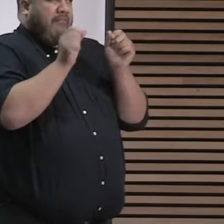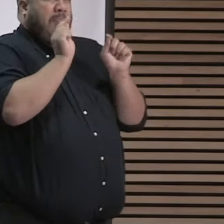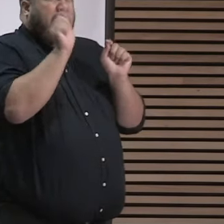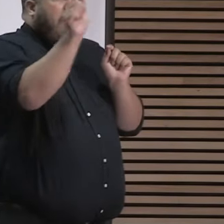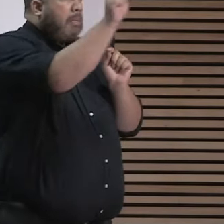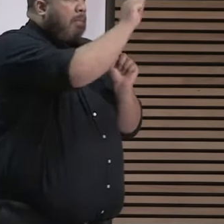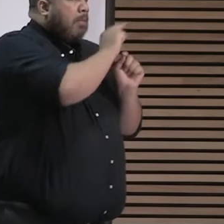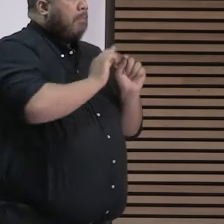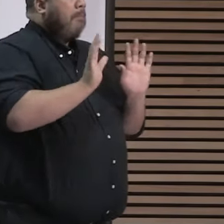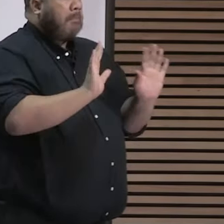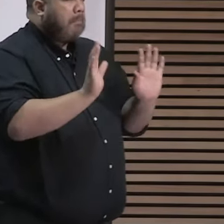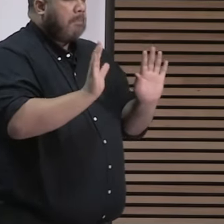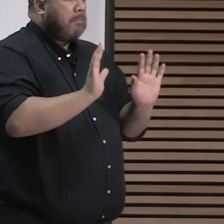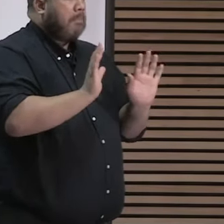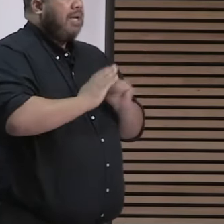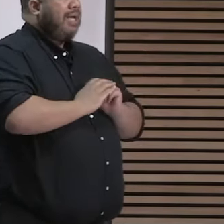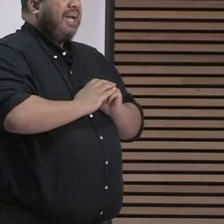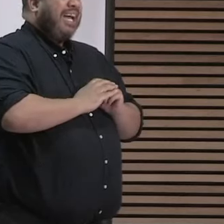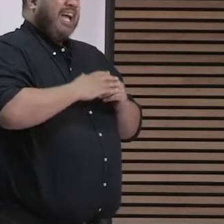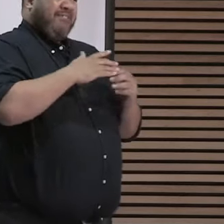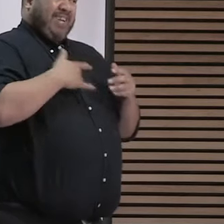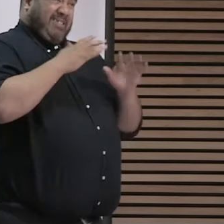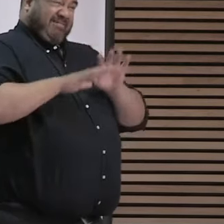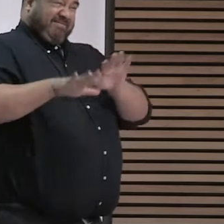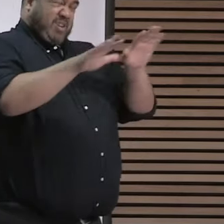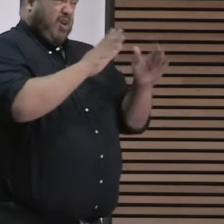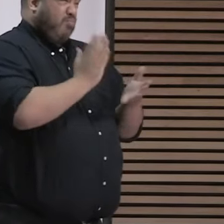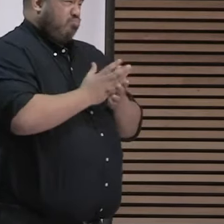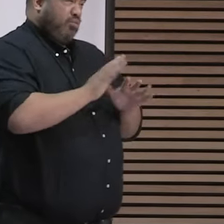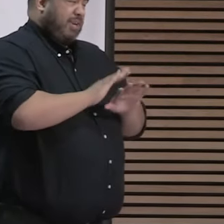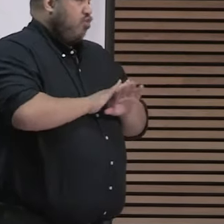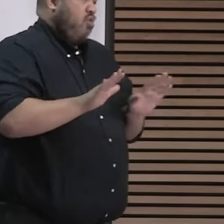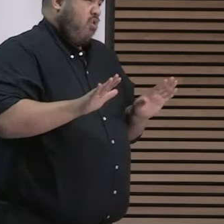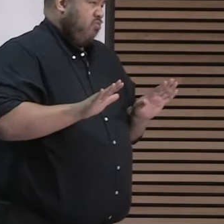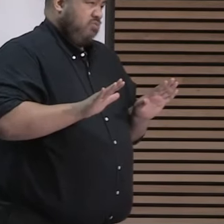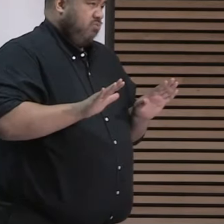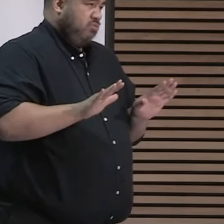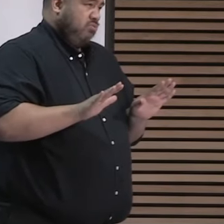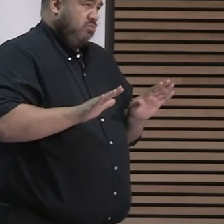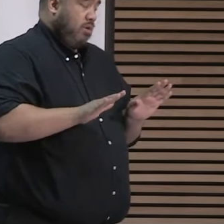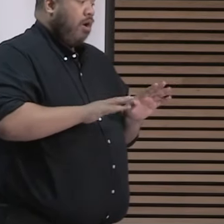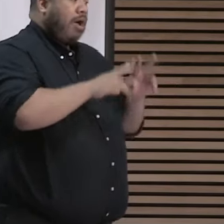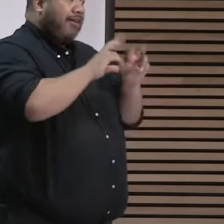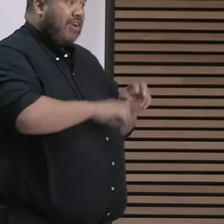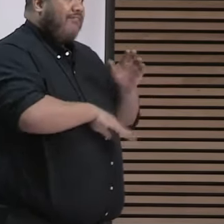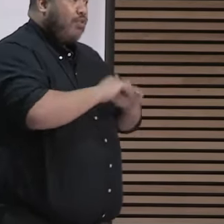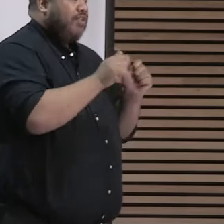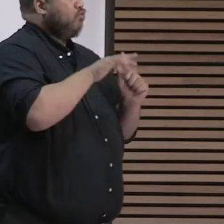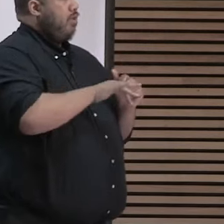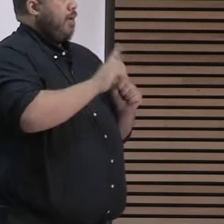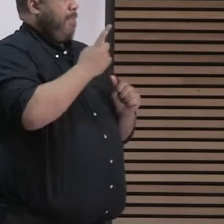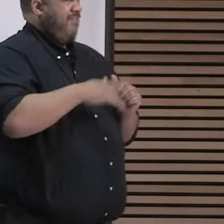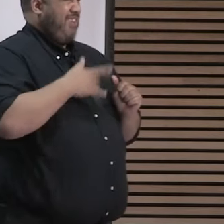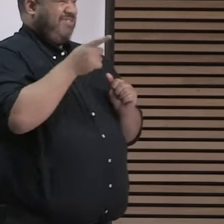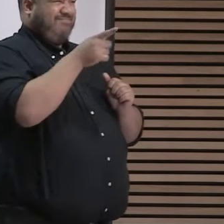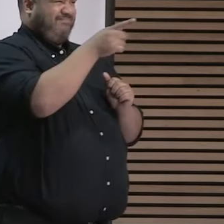will have the detail, but it seems clear now that the possibility is being ruled out from that investigation. We'll have further details later in the